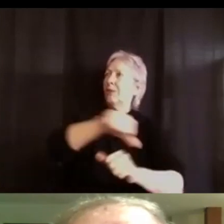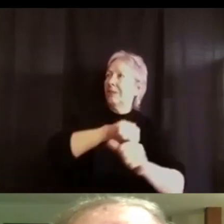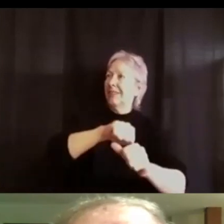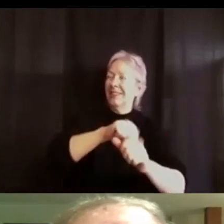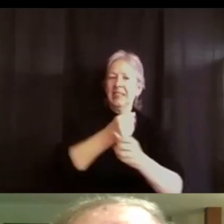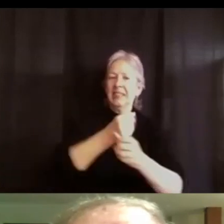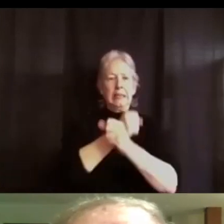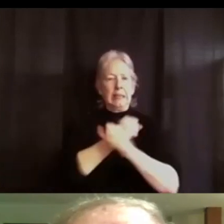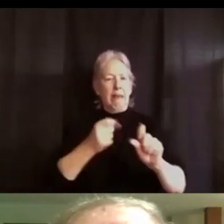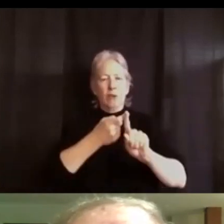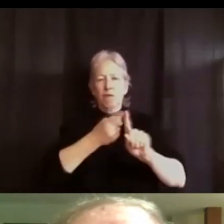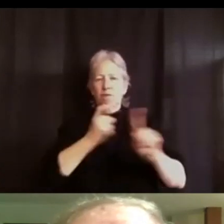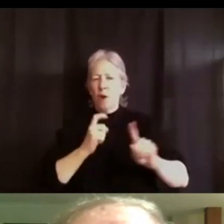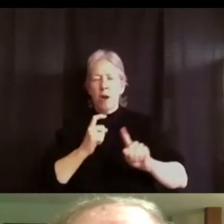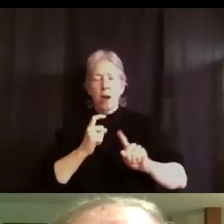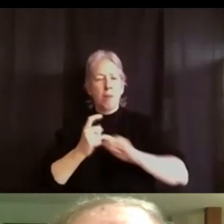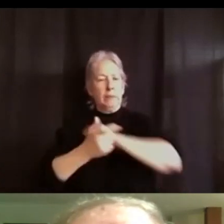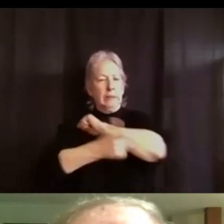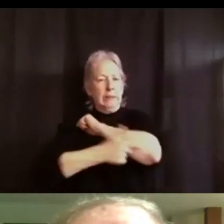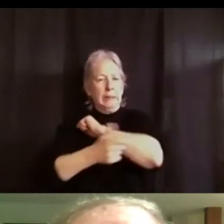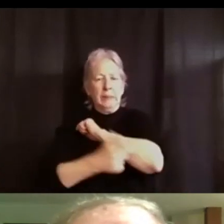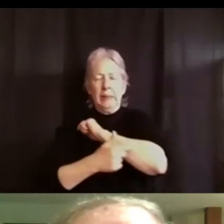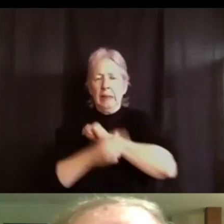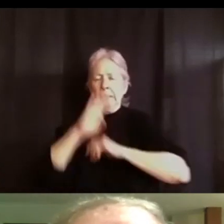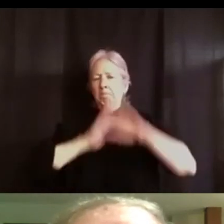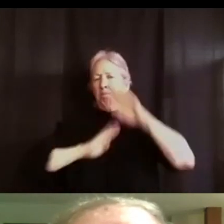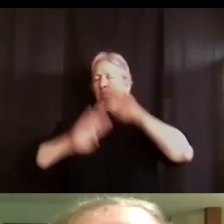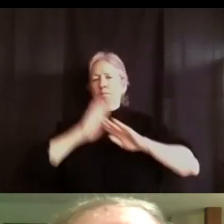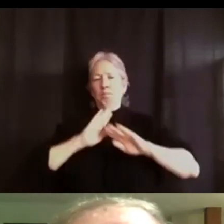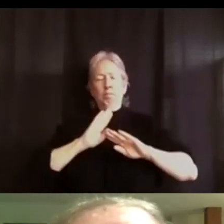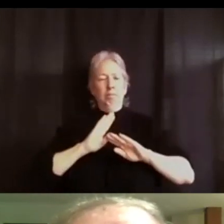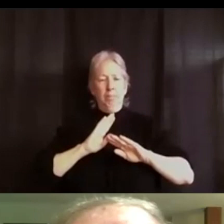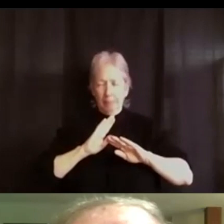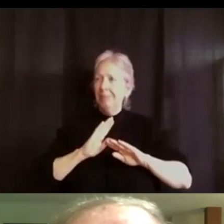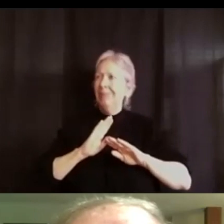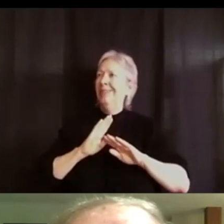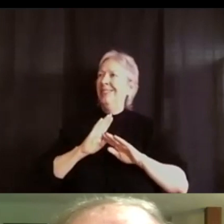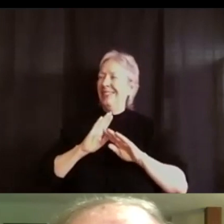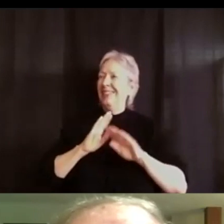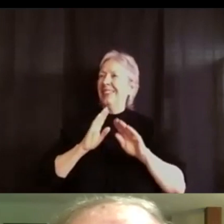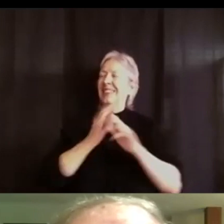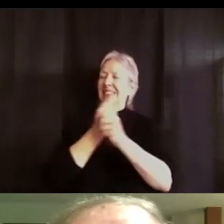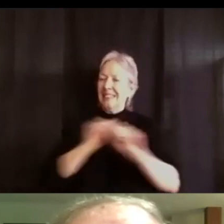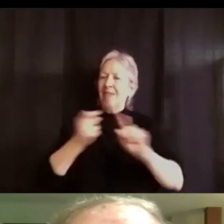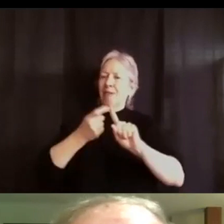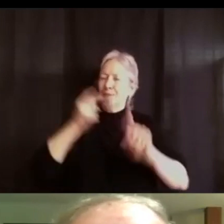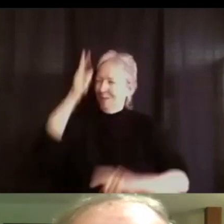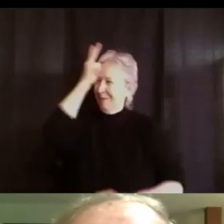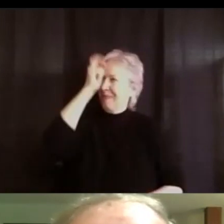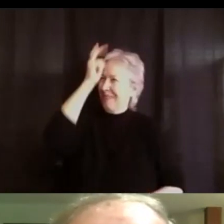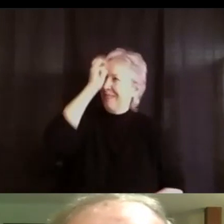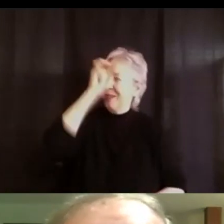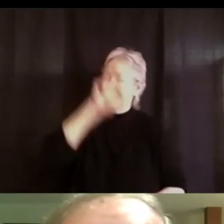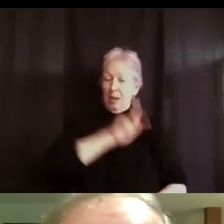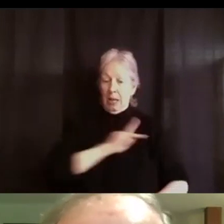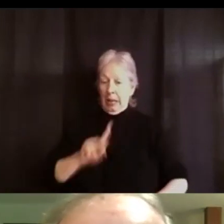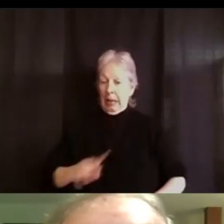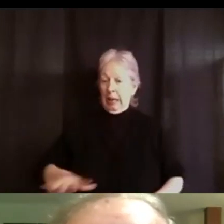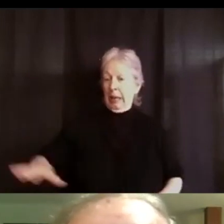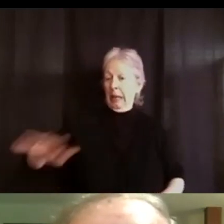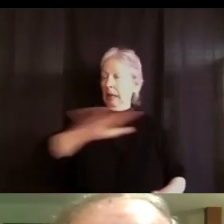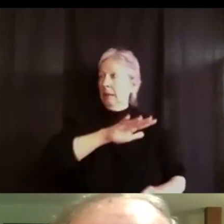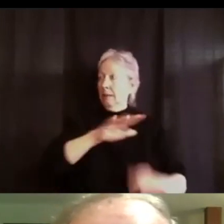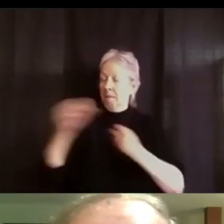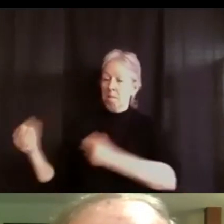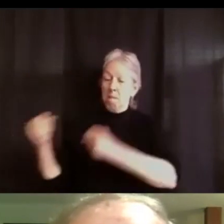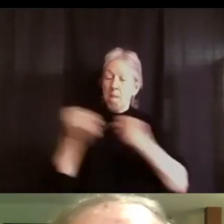time of trial, and deliver us from evil. For the kingdom, the power, and the glory are yours, now